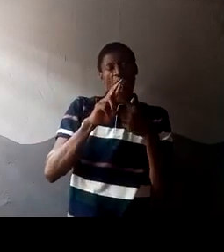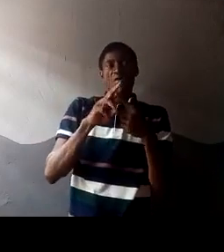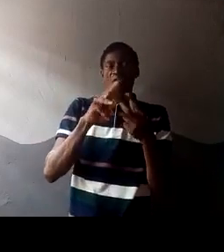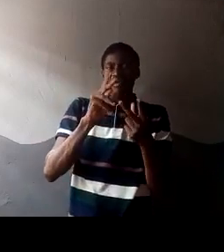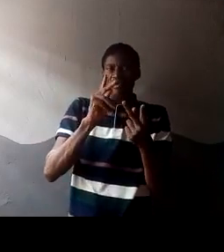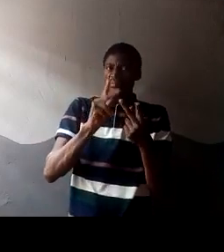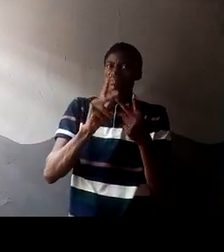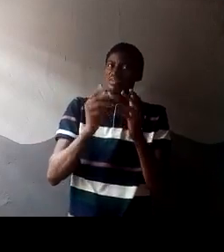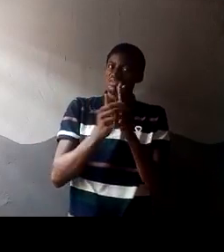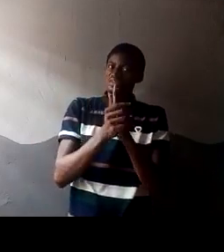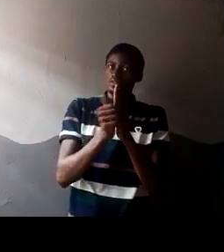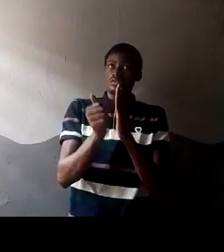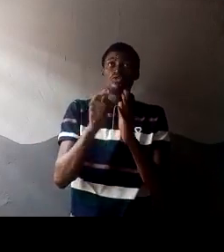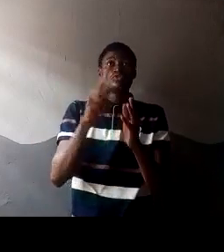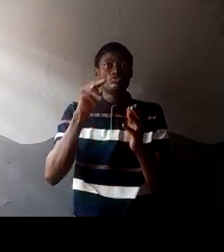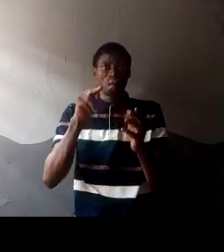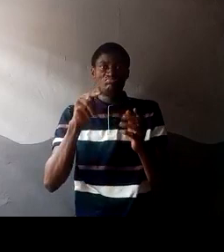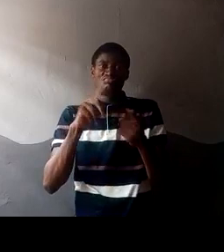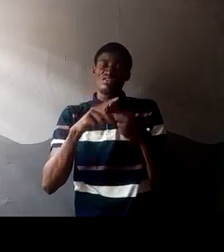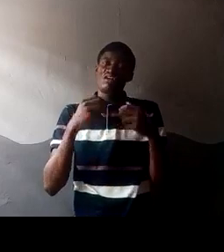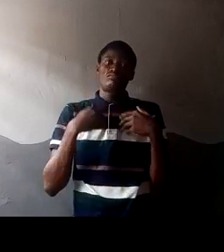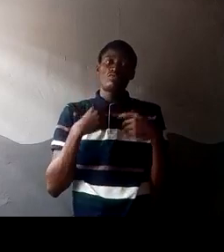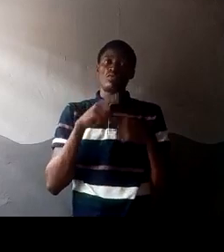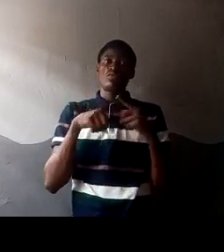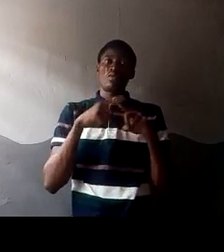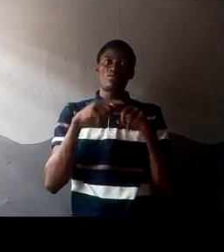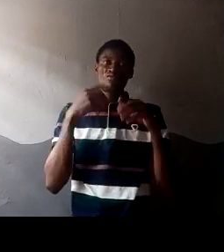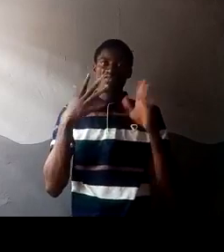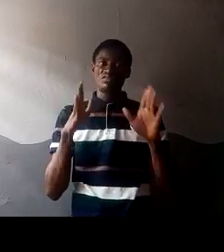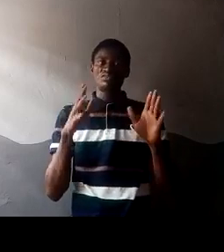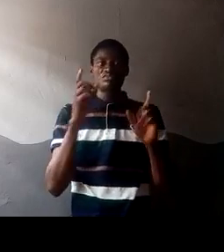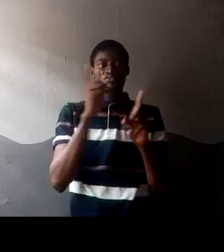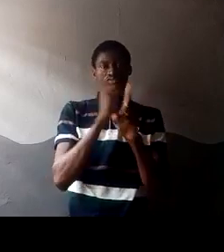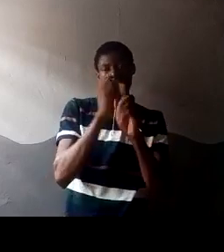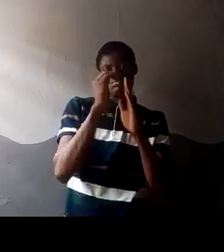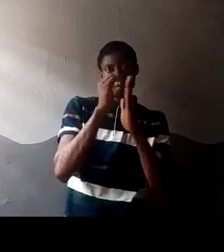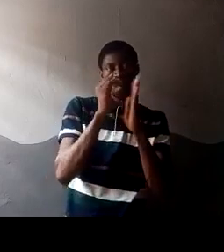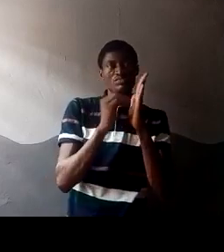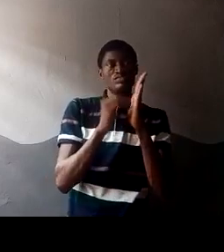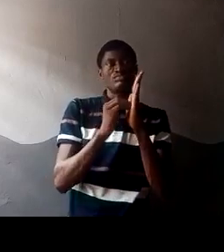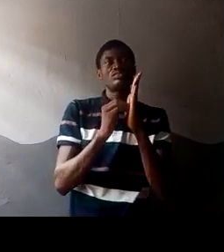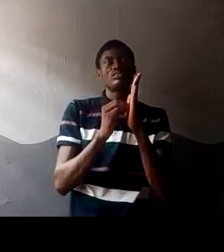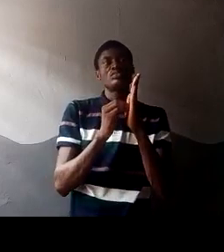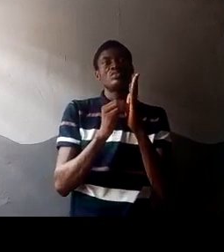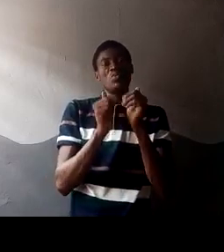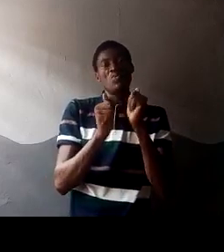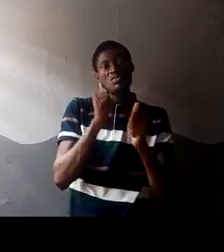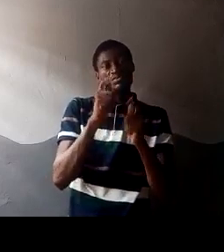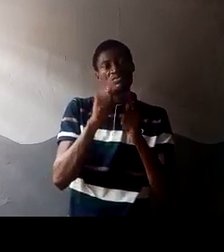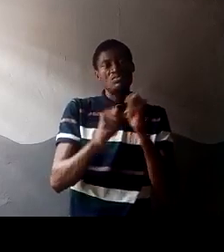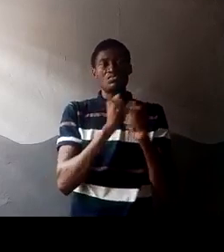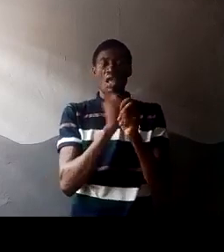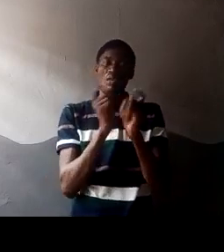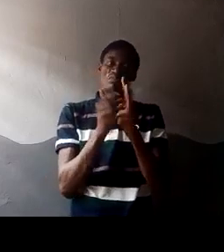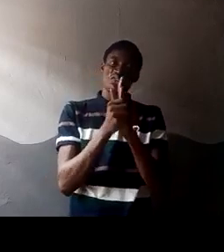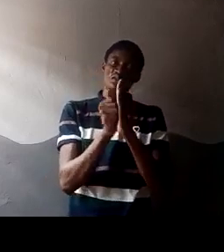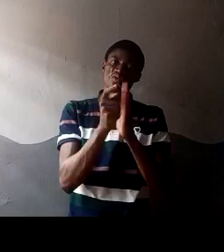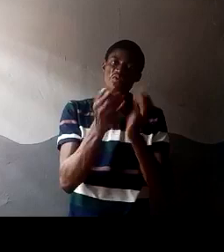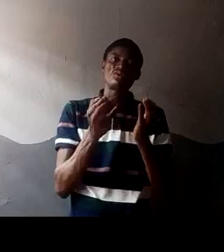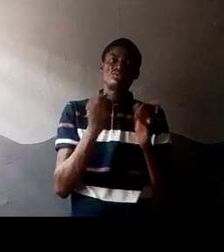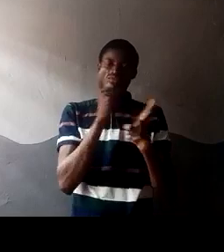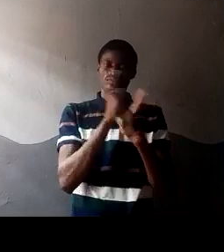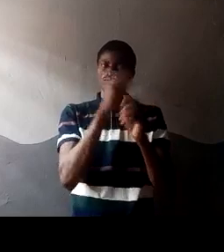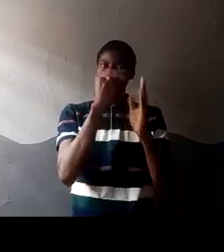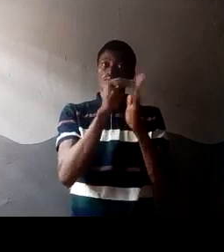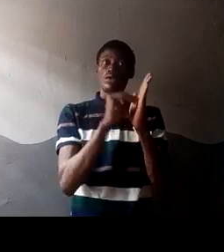done with this particular study? You mention them. So that's what the objective is all about. It could be that you would like to know more by